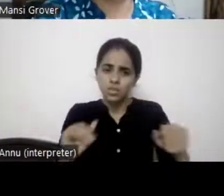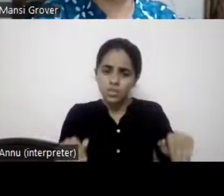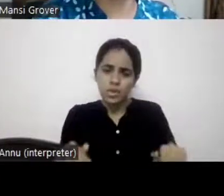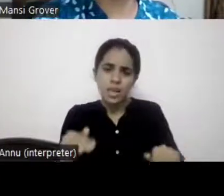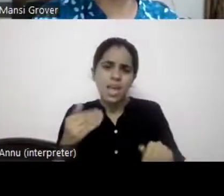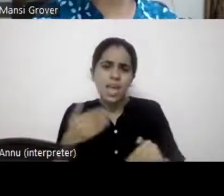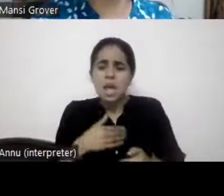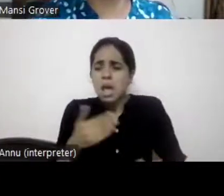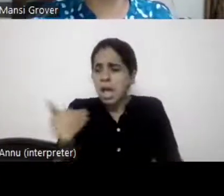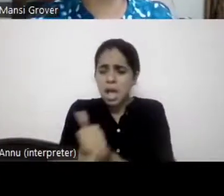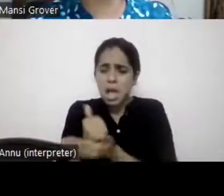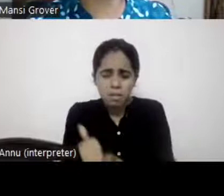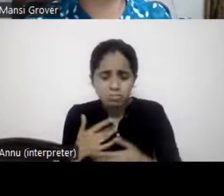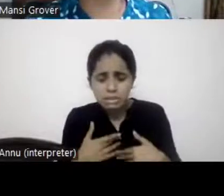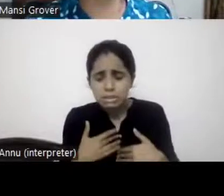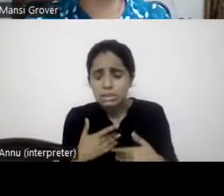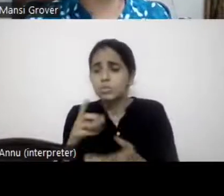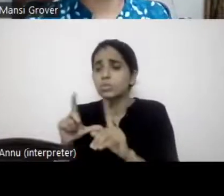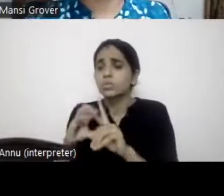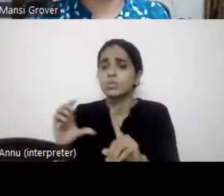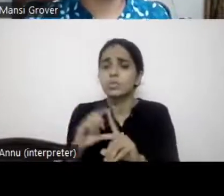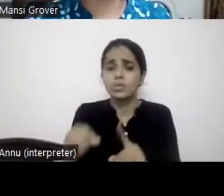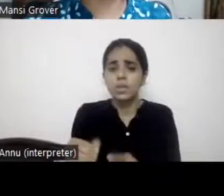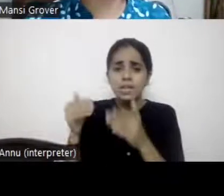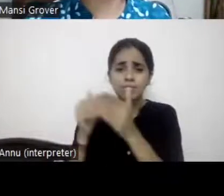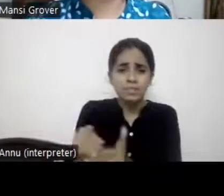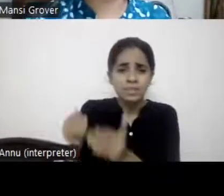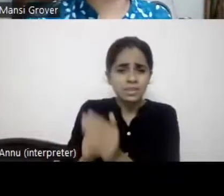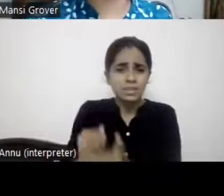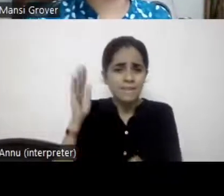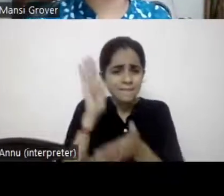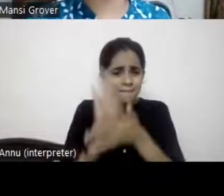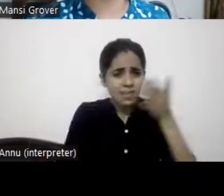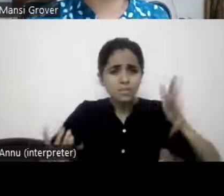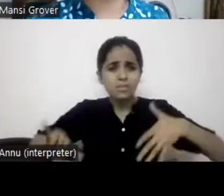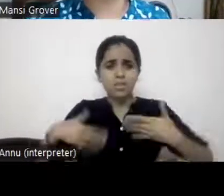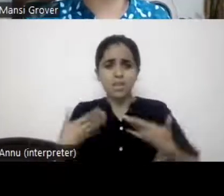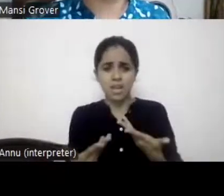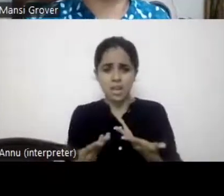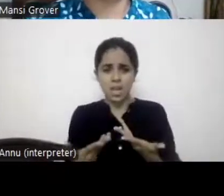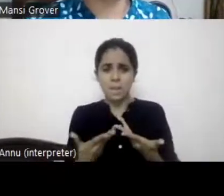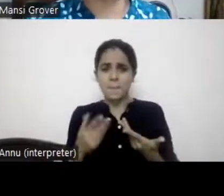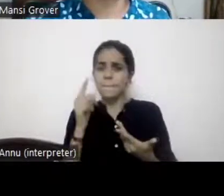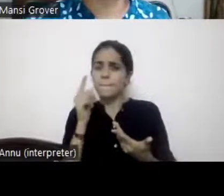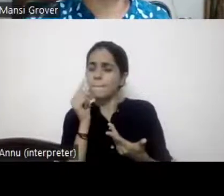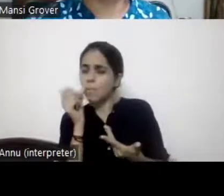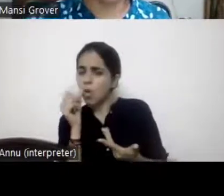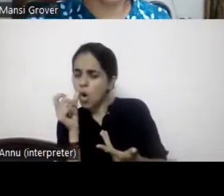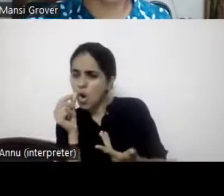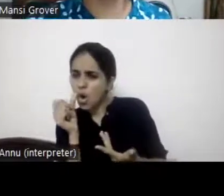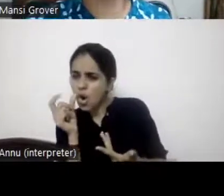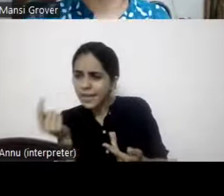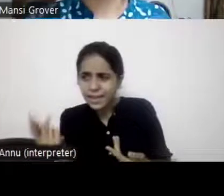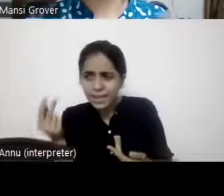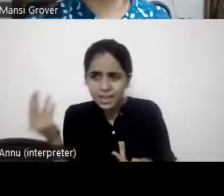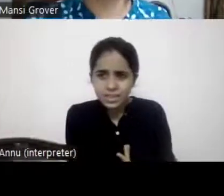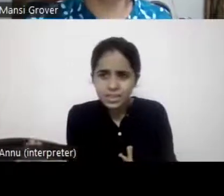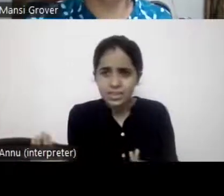helpless. An image fundamentally challenging all that is embodied in the ideal male: